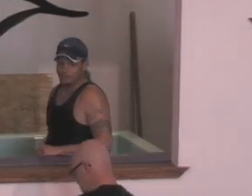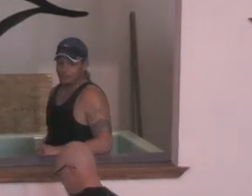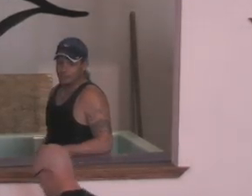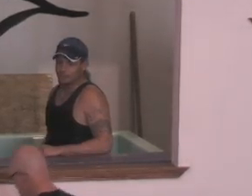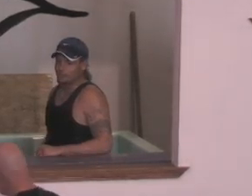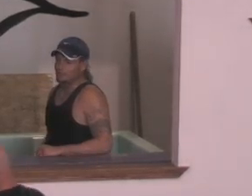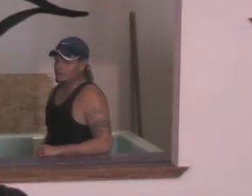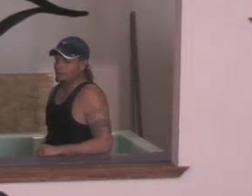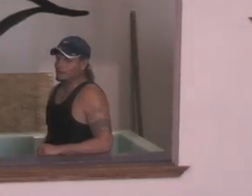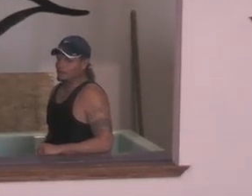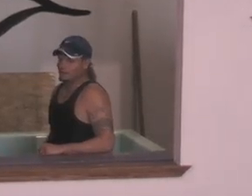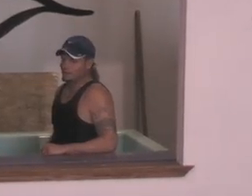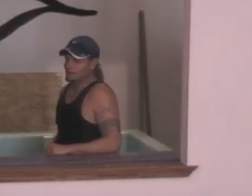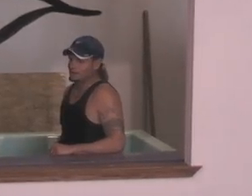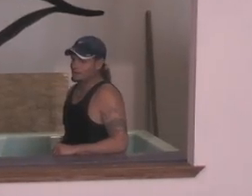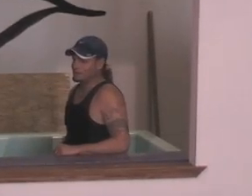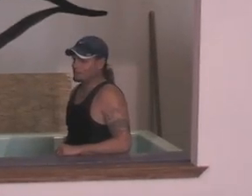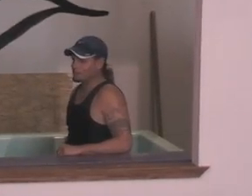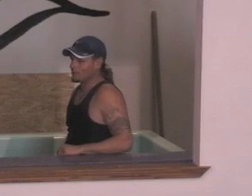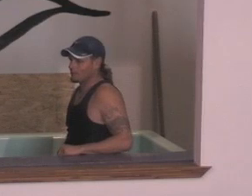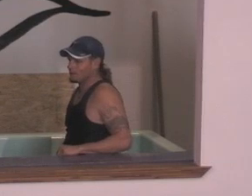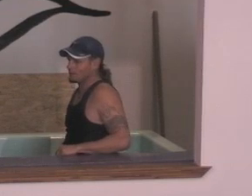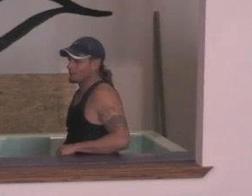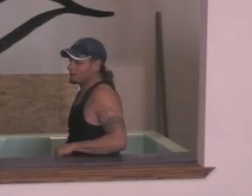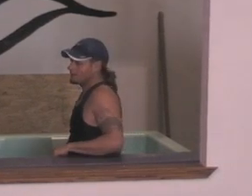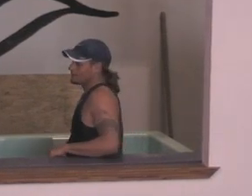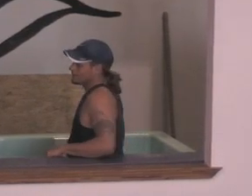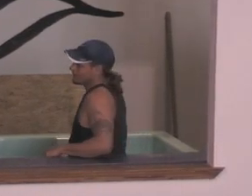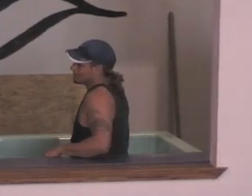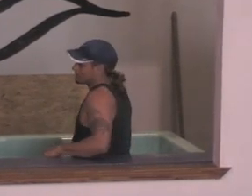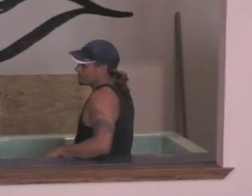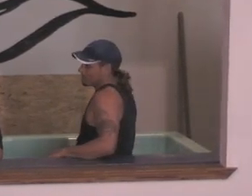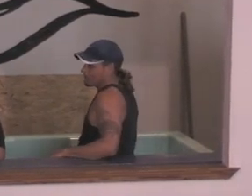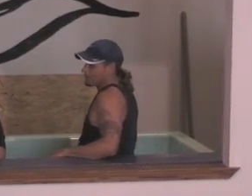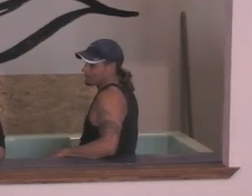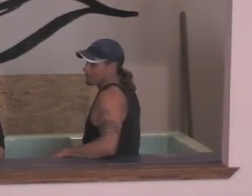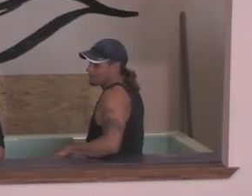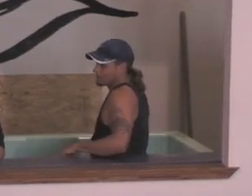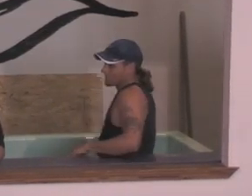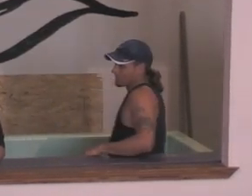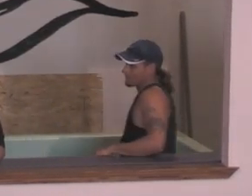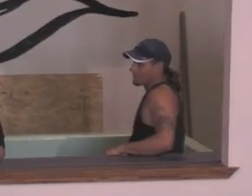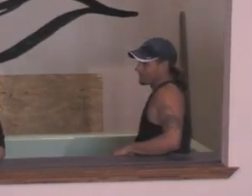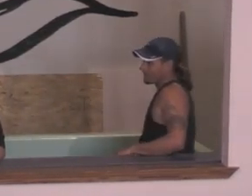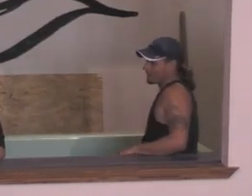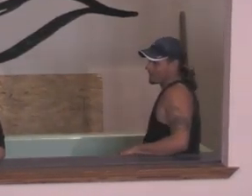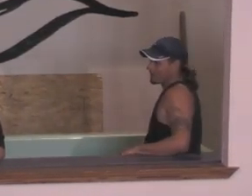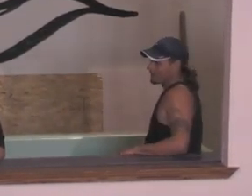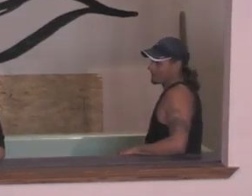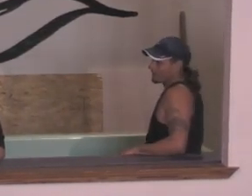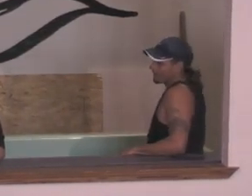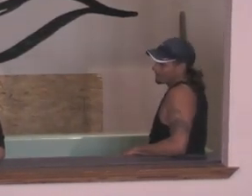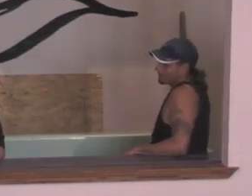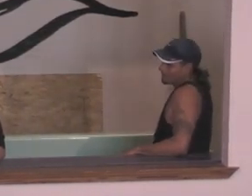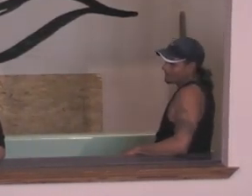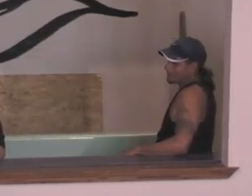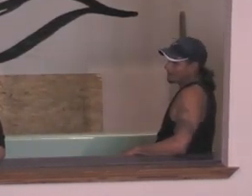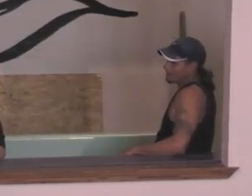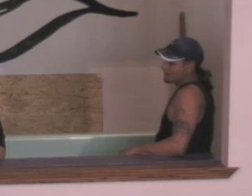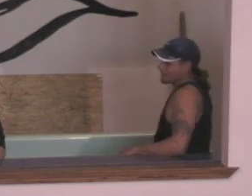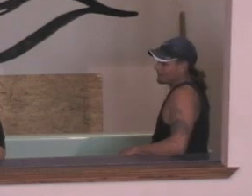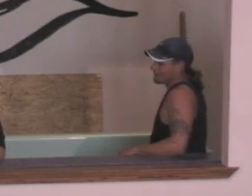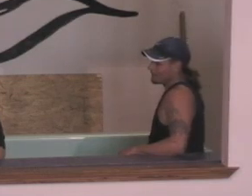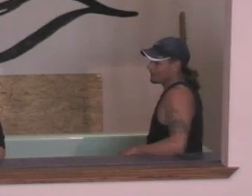Jesus Christ. Amen. So it is our privilege to baptize you in the name of the Father,